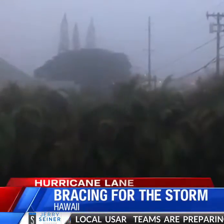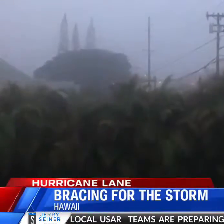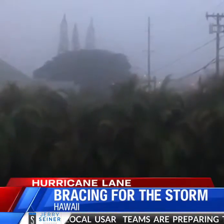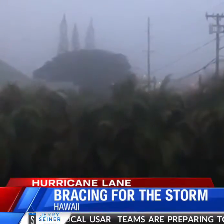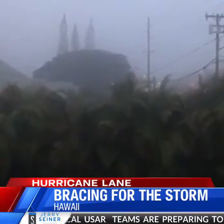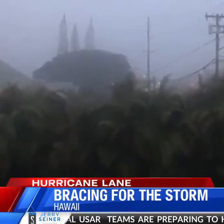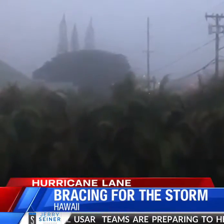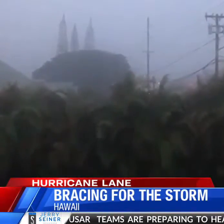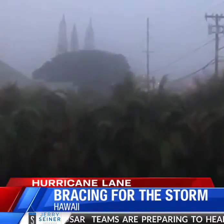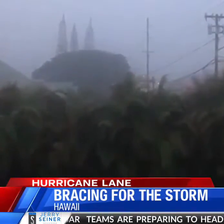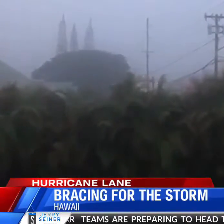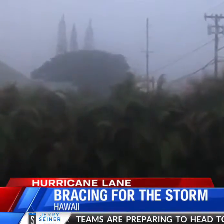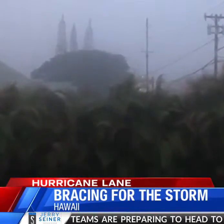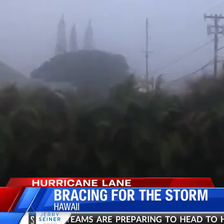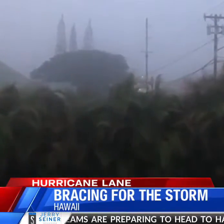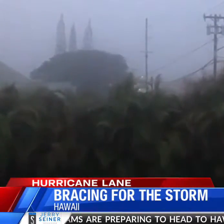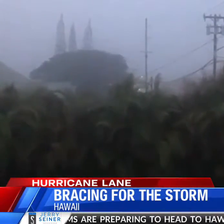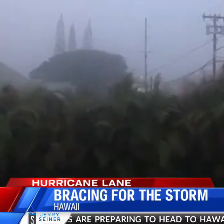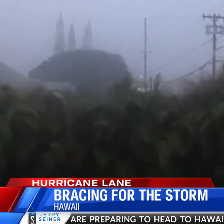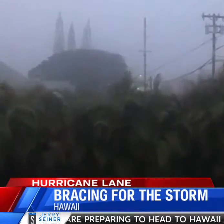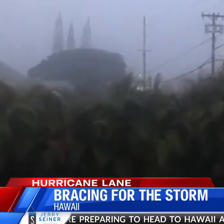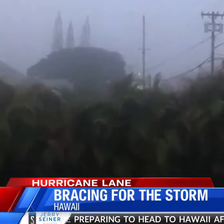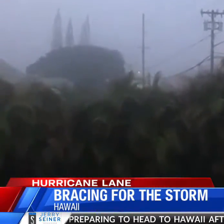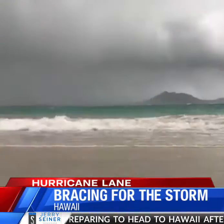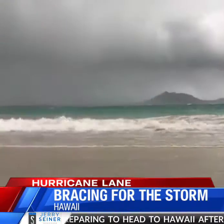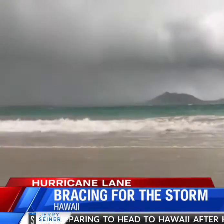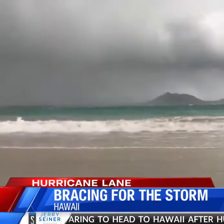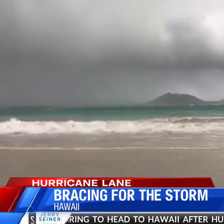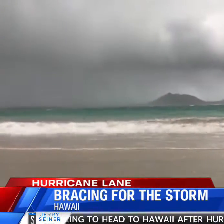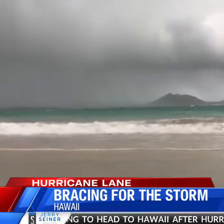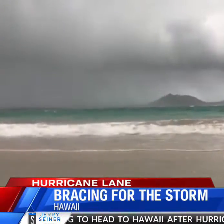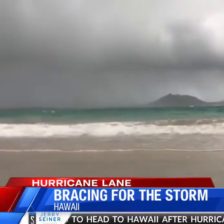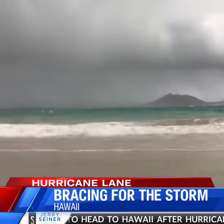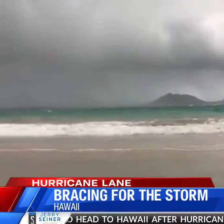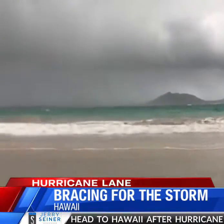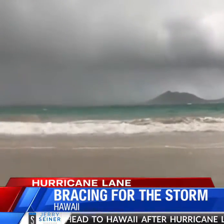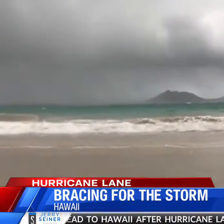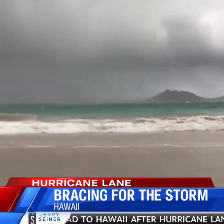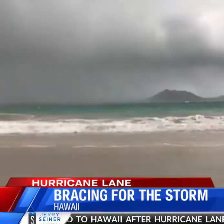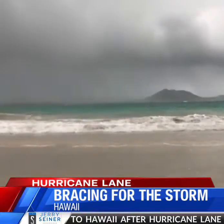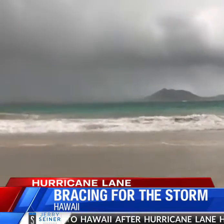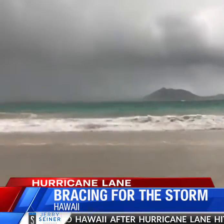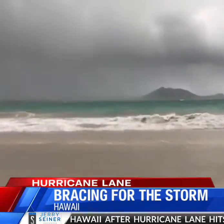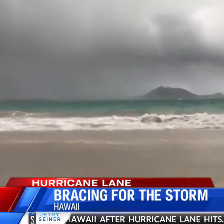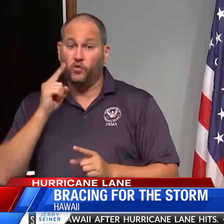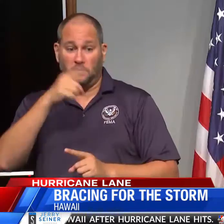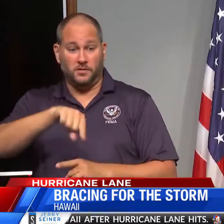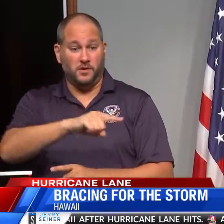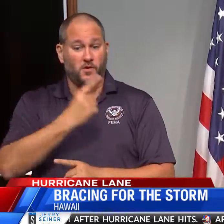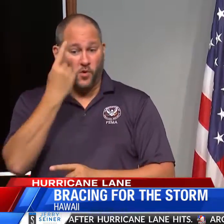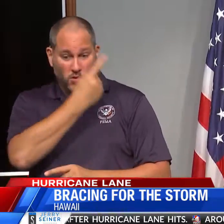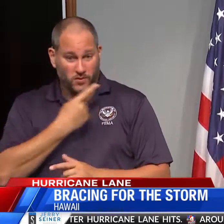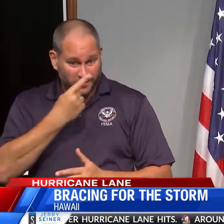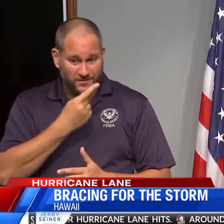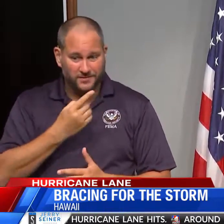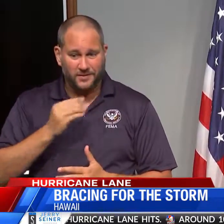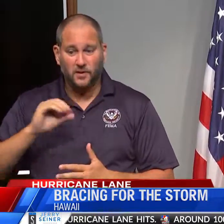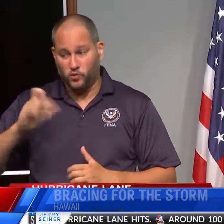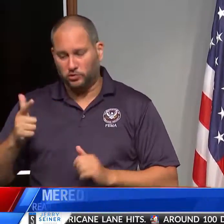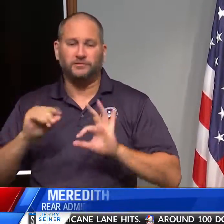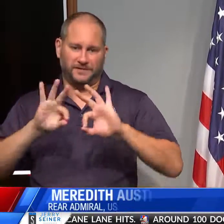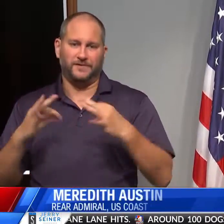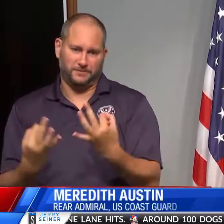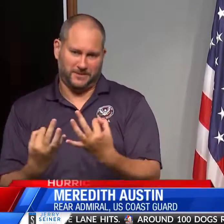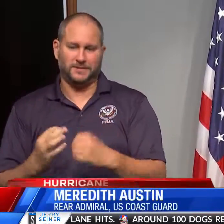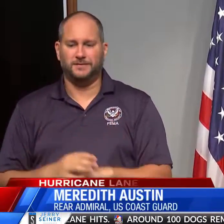As Hurricane Lane pounds Hawaii with rain, federal officials say they're as ready as they're going to be. Any assets that were going to